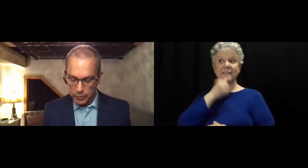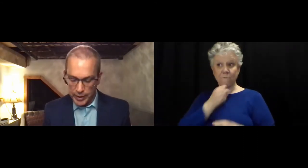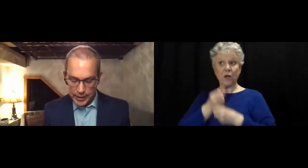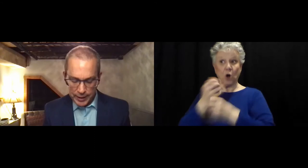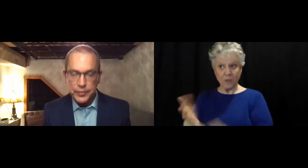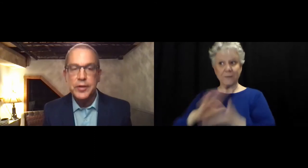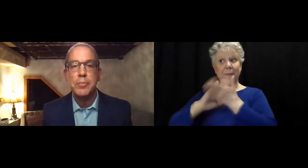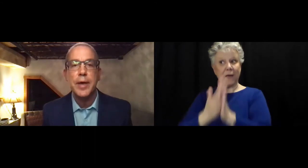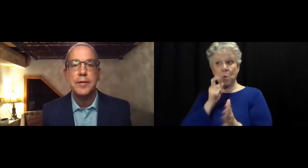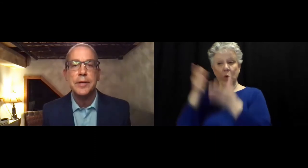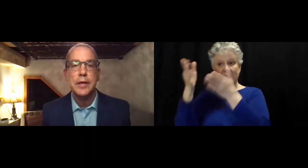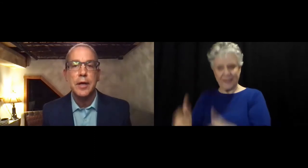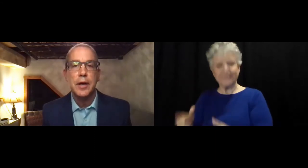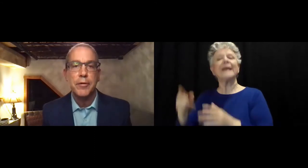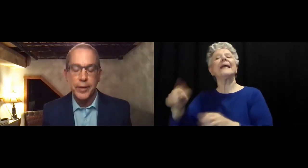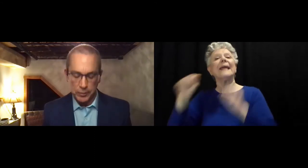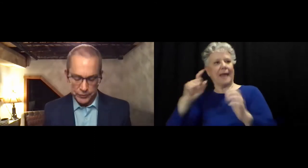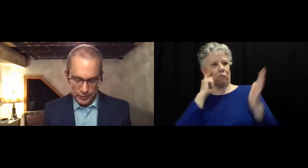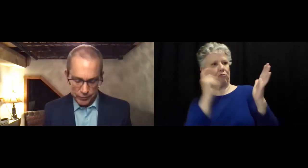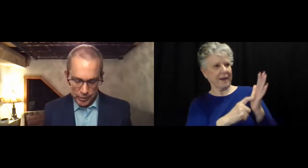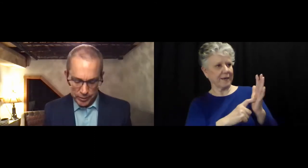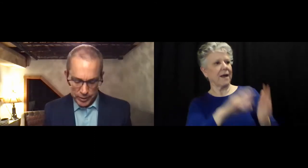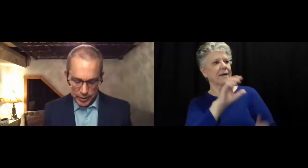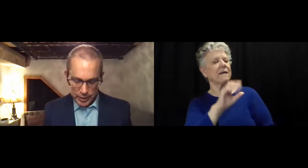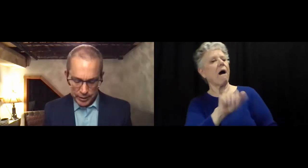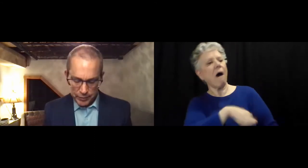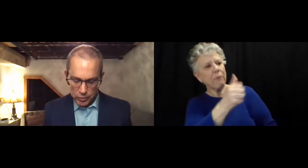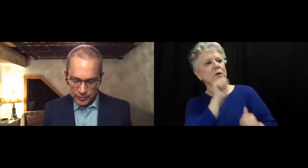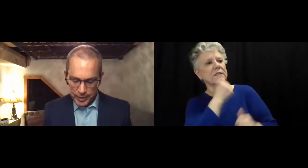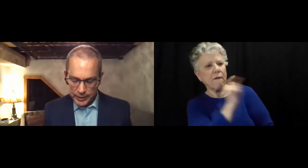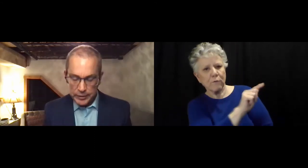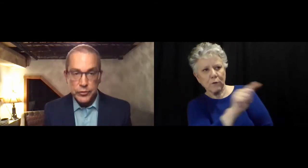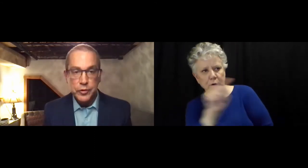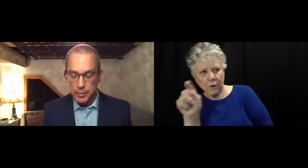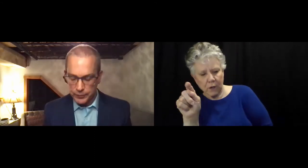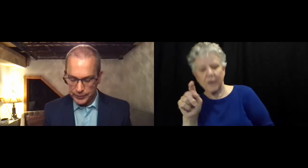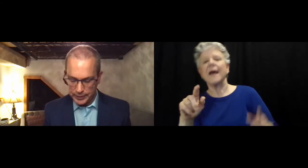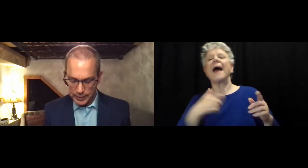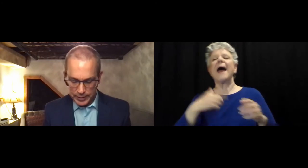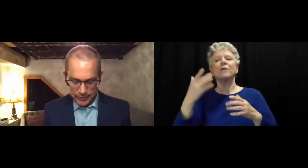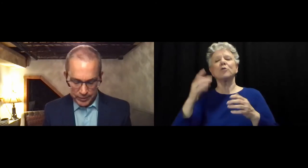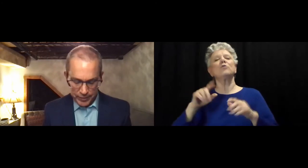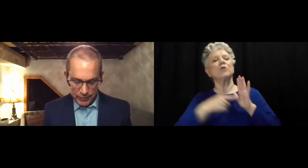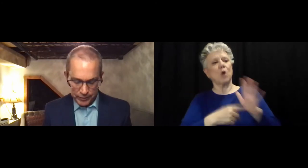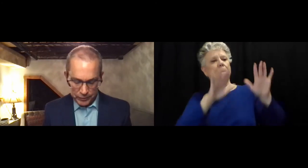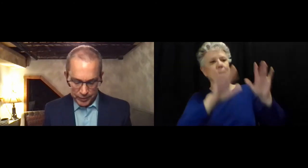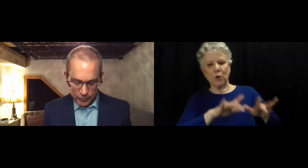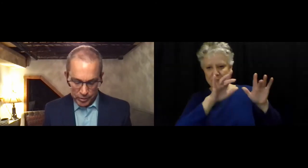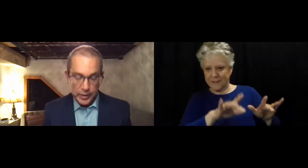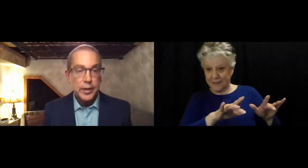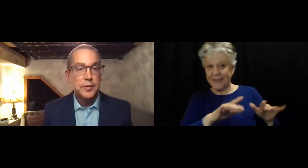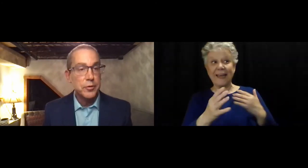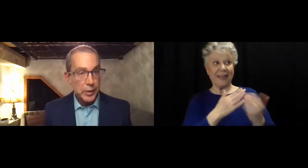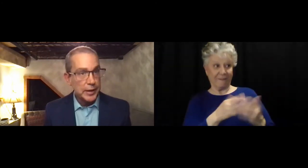turn recognize the humanity of a fellow sufferer and of the corresponding need to show mercy, even if that fellow